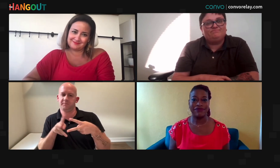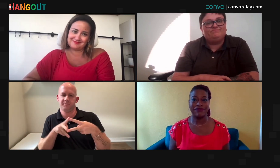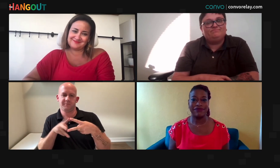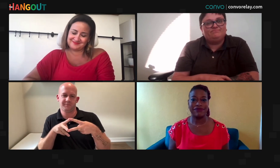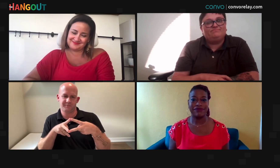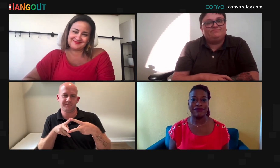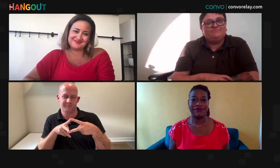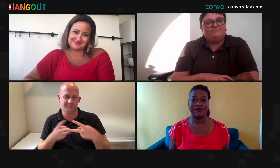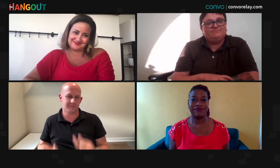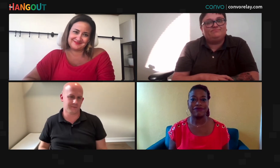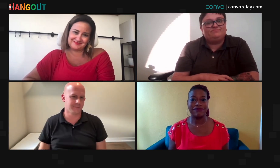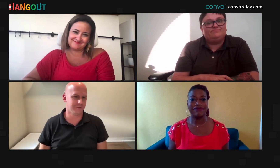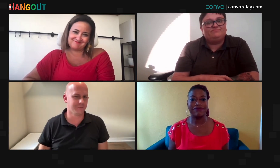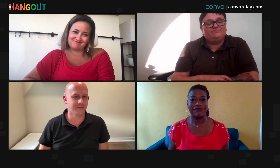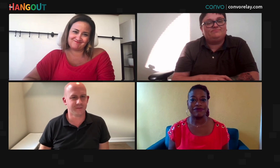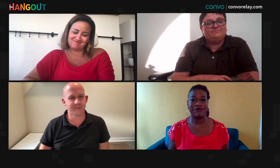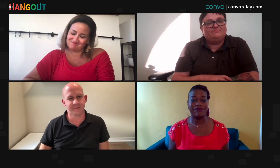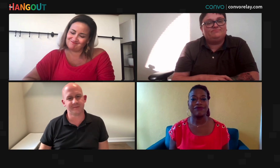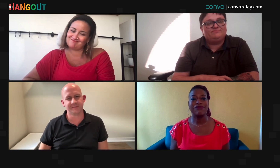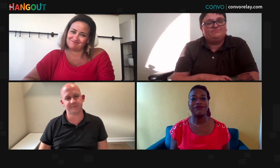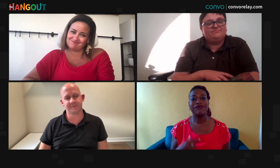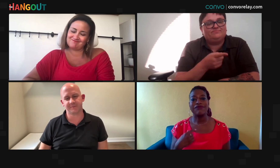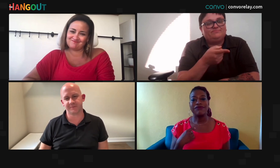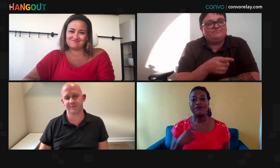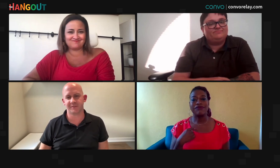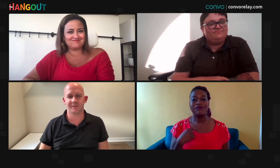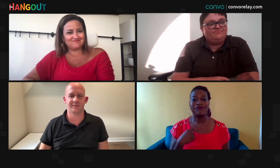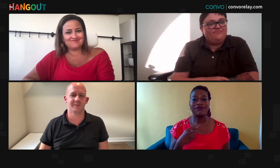It's really important to have both of those things.